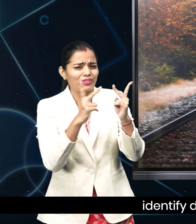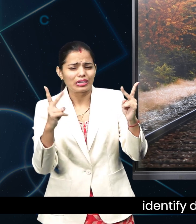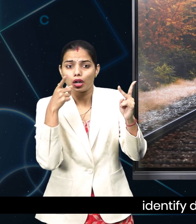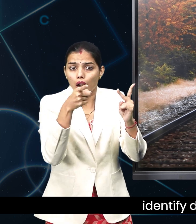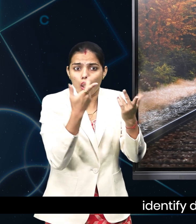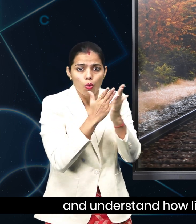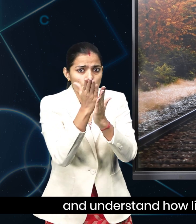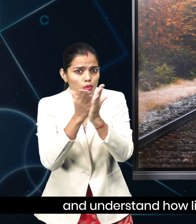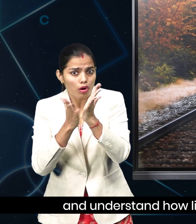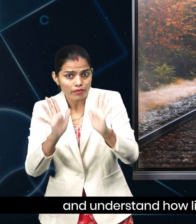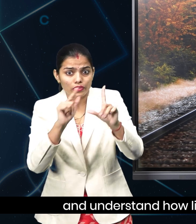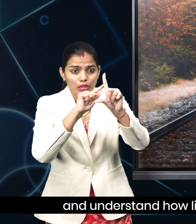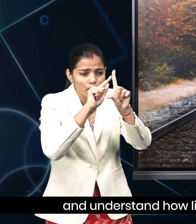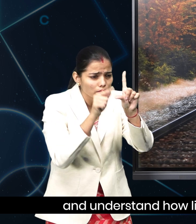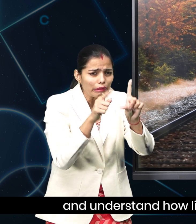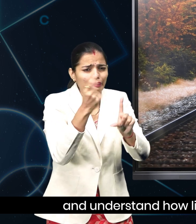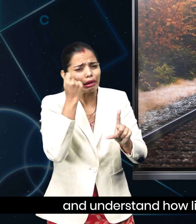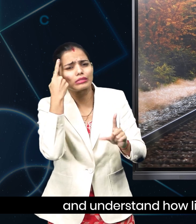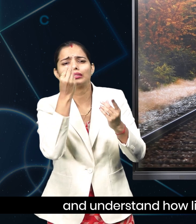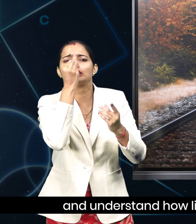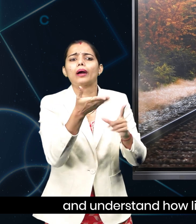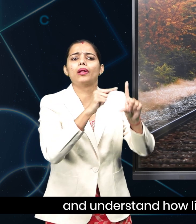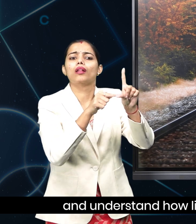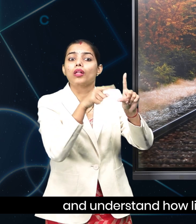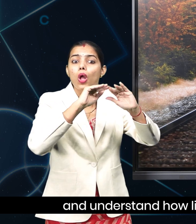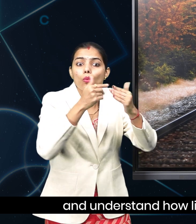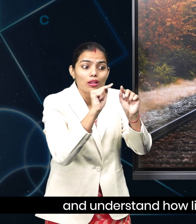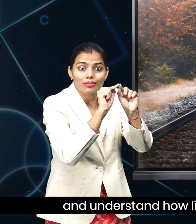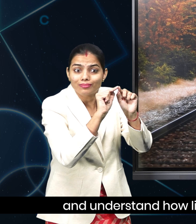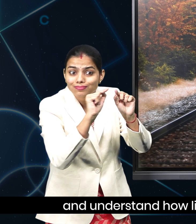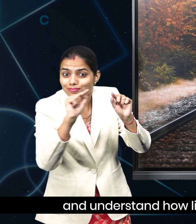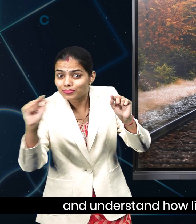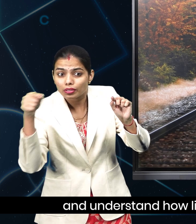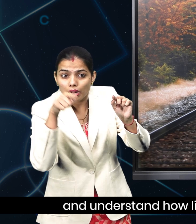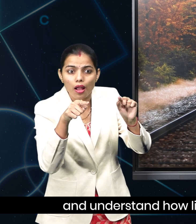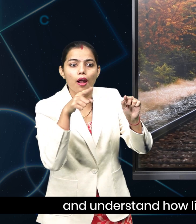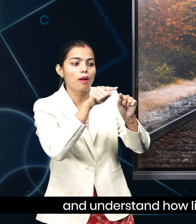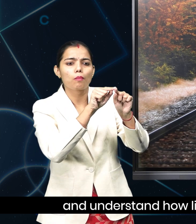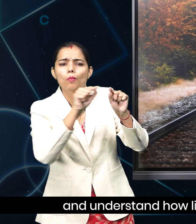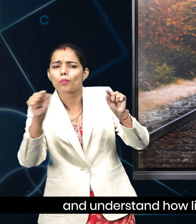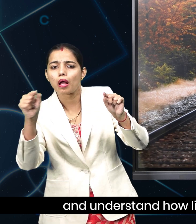angles, and understand how lines can be perpendicular or parallel.